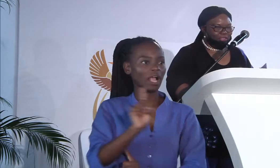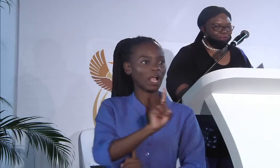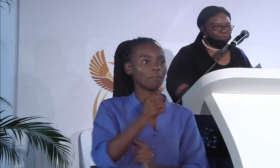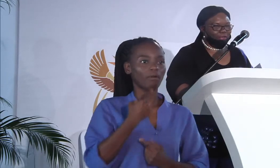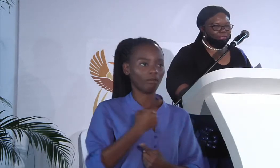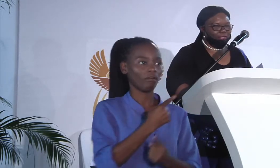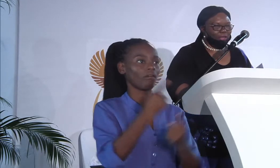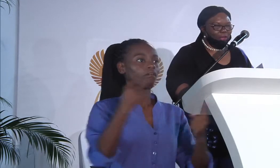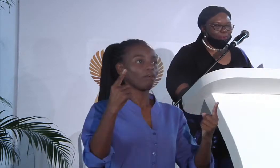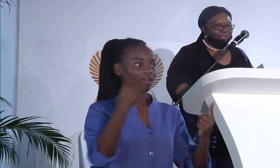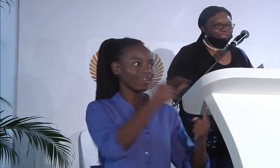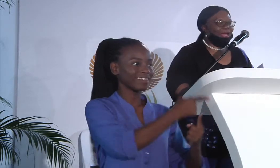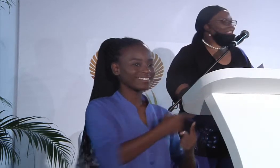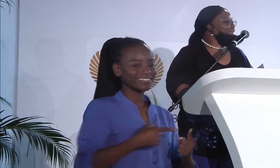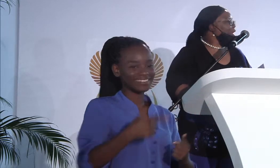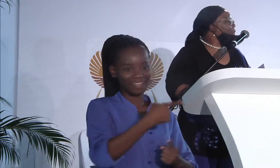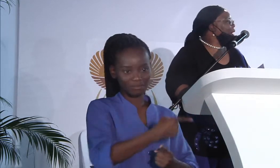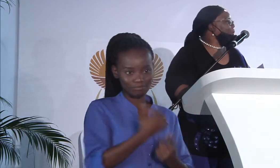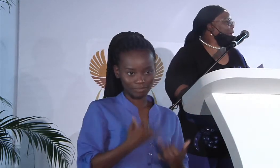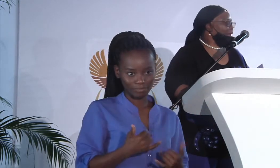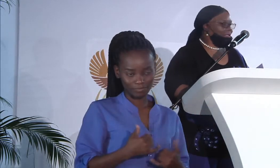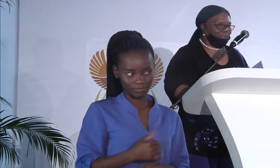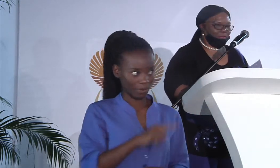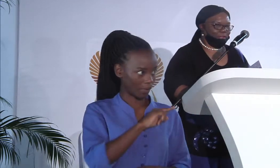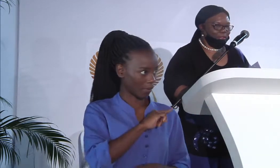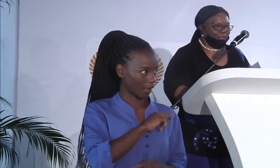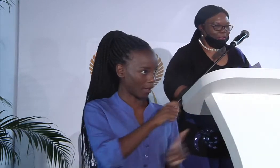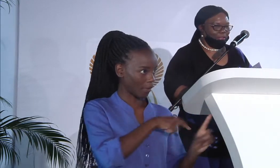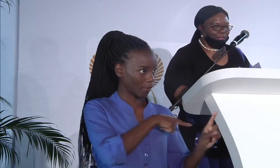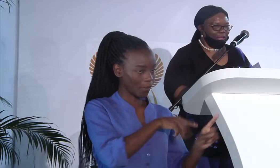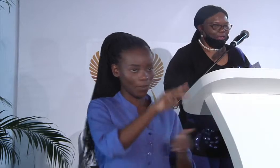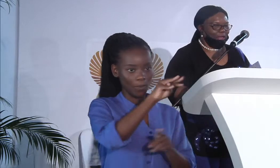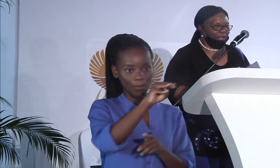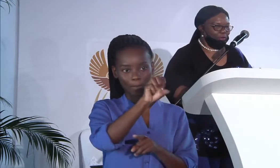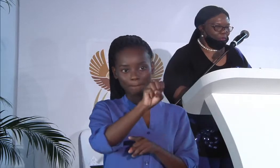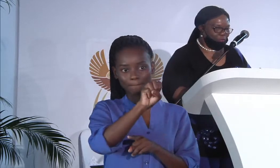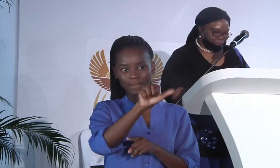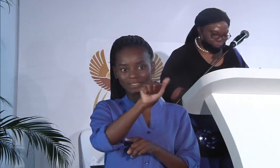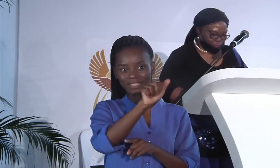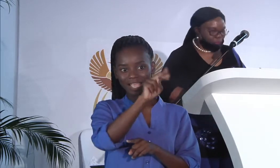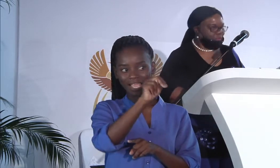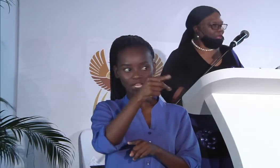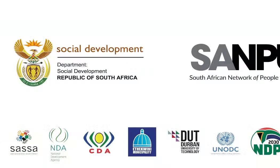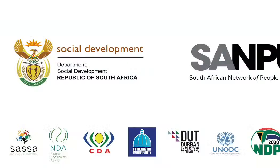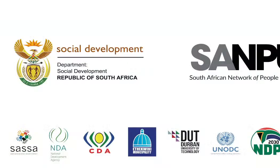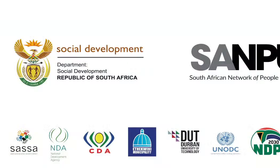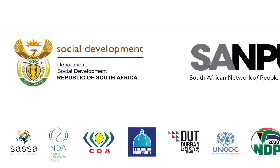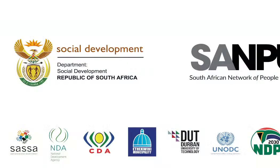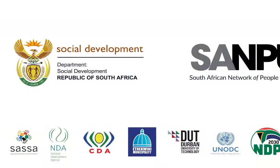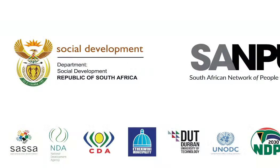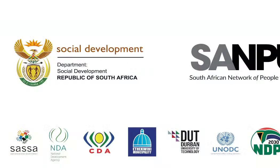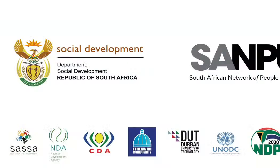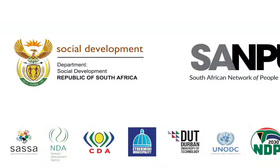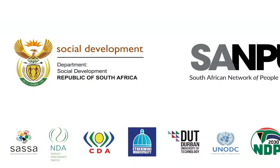August event, Miss Angela McBride. Can I hand over to you? Thank you.